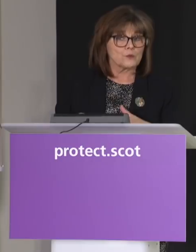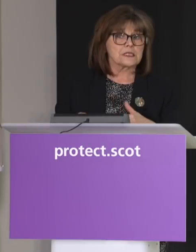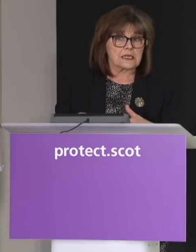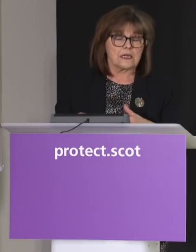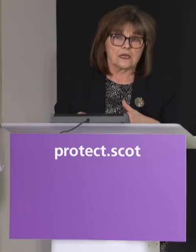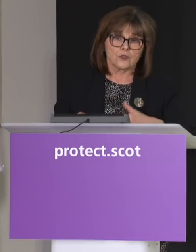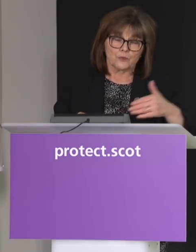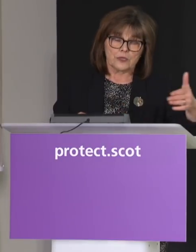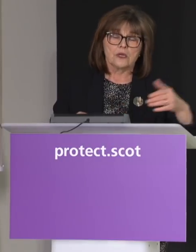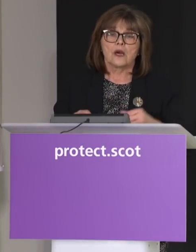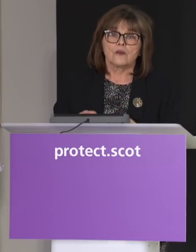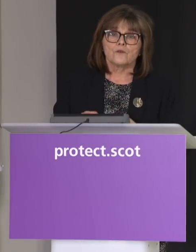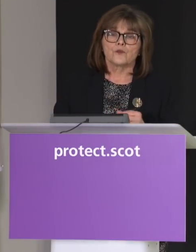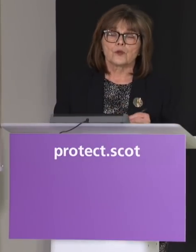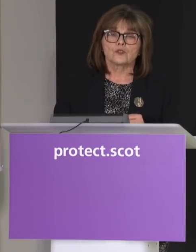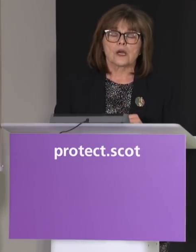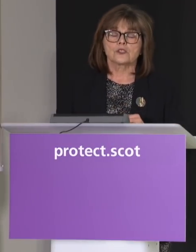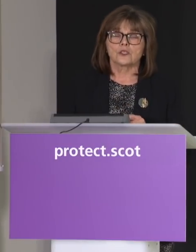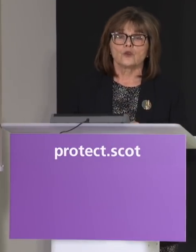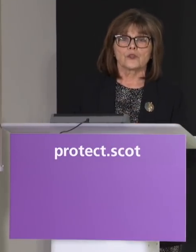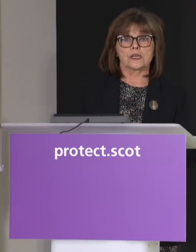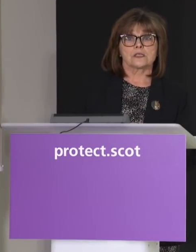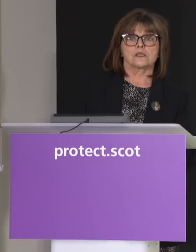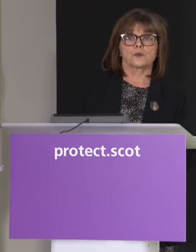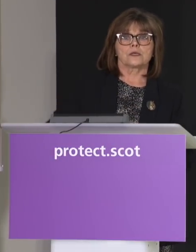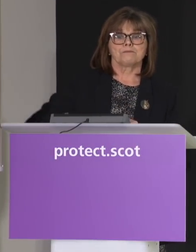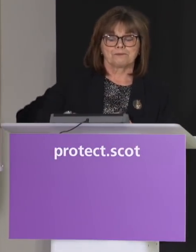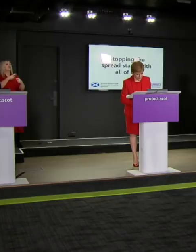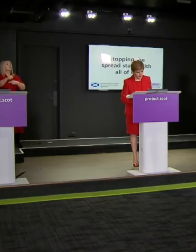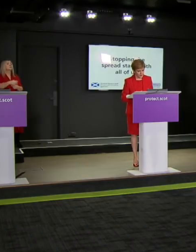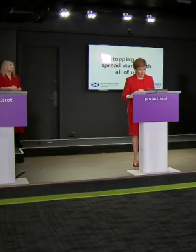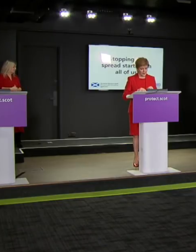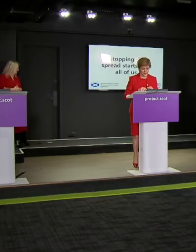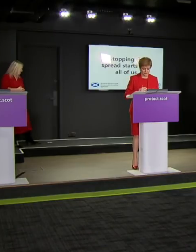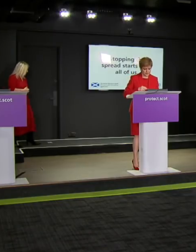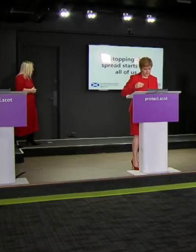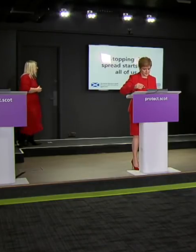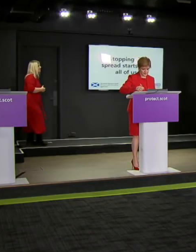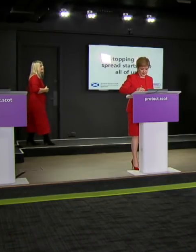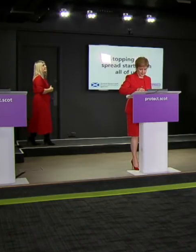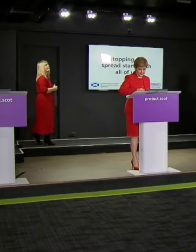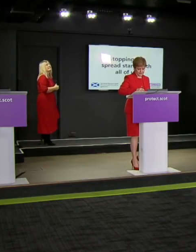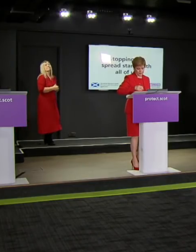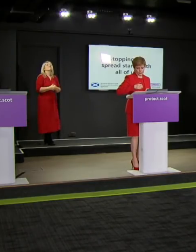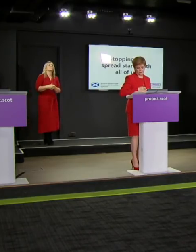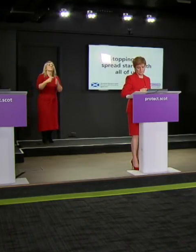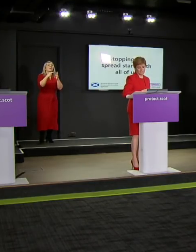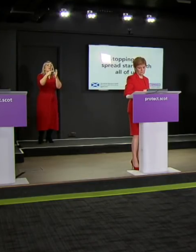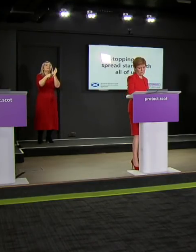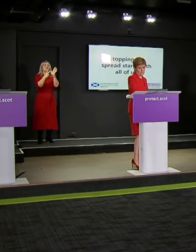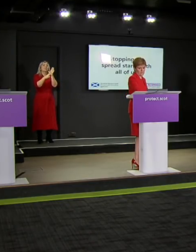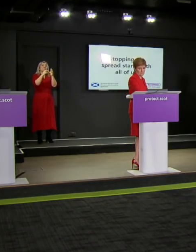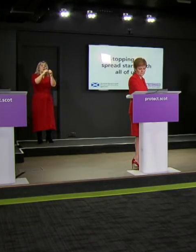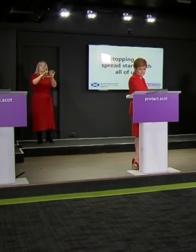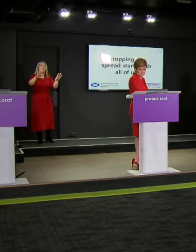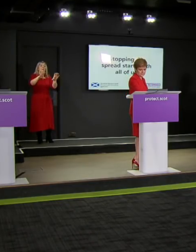from today, and it will be fulfilled gradually over the rest of this week. Peter McMahon from ITV Border.